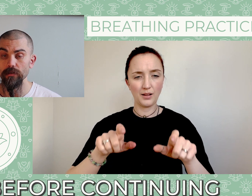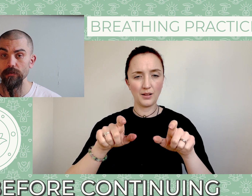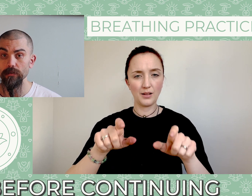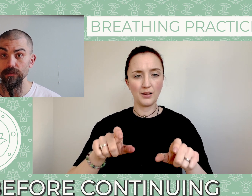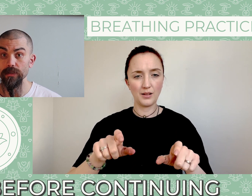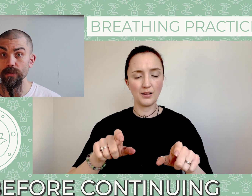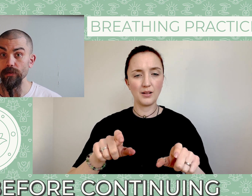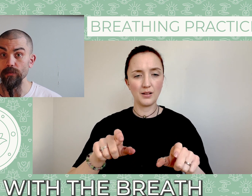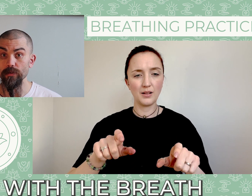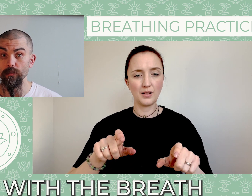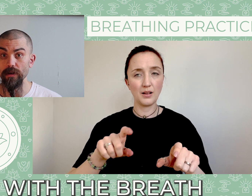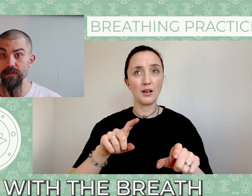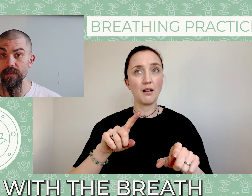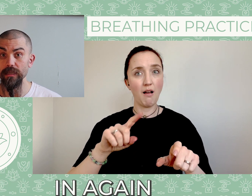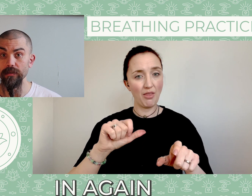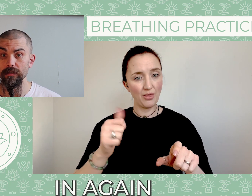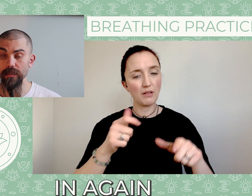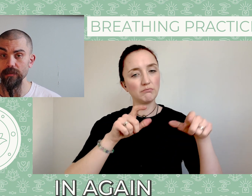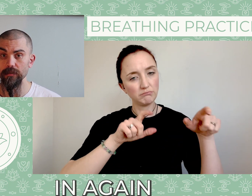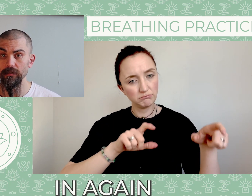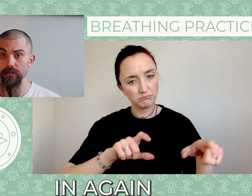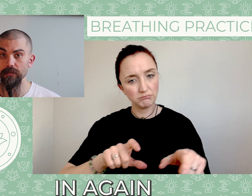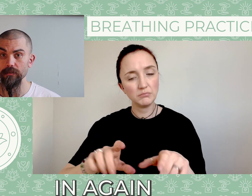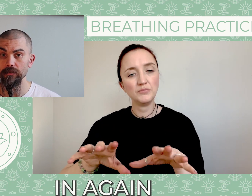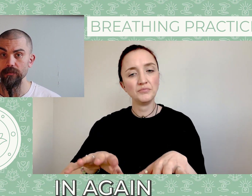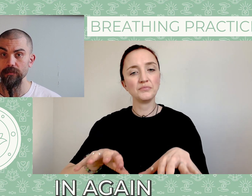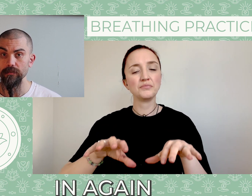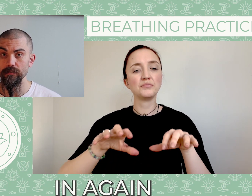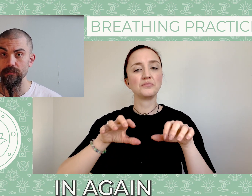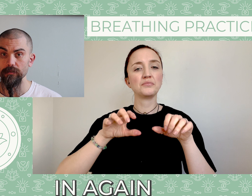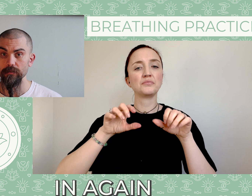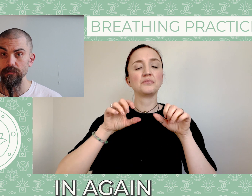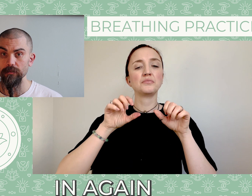before continuing with the breath in again.